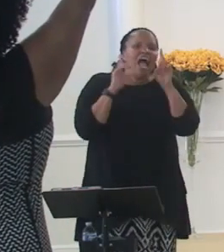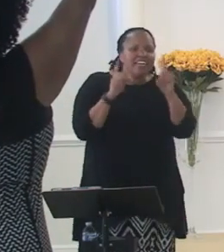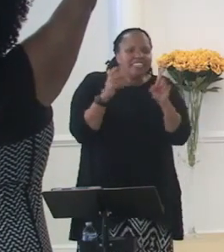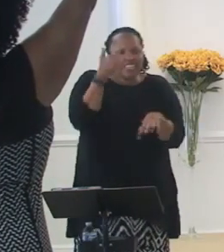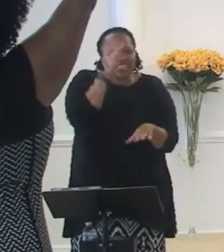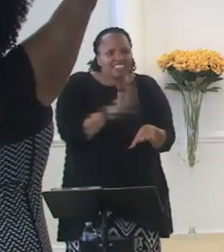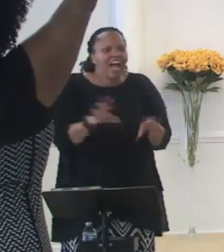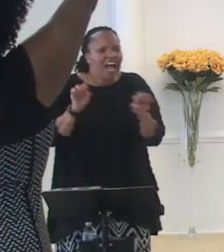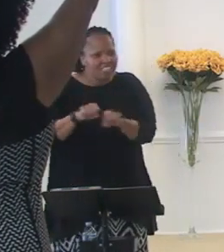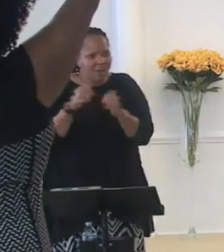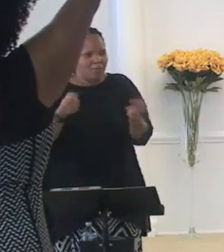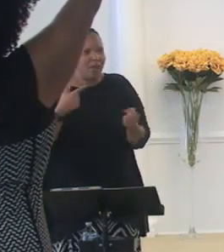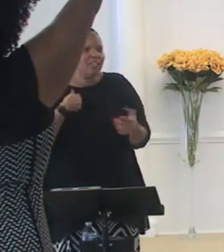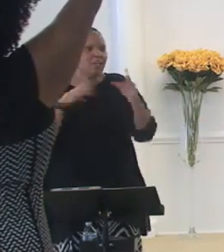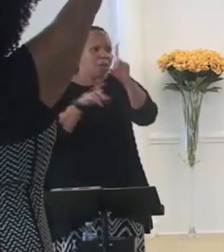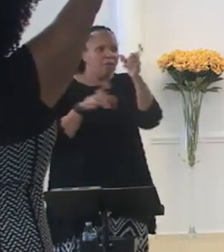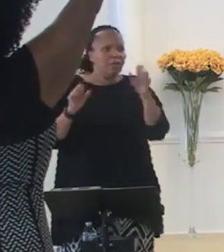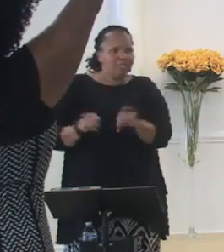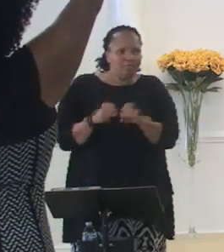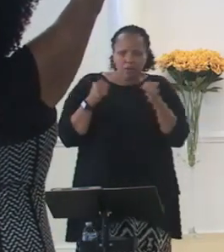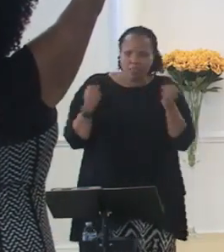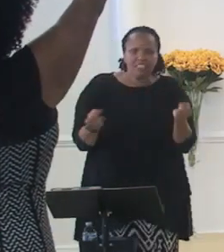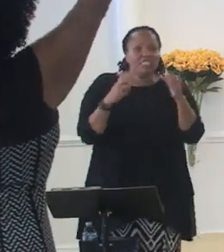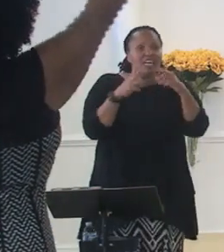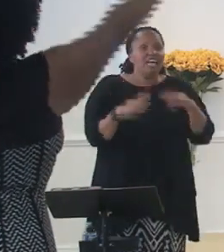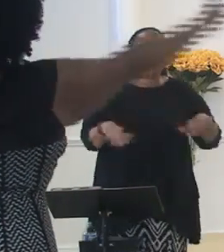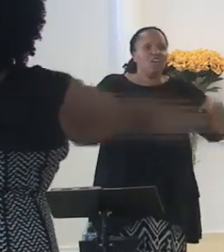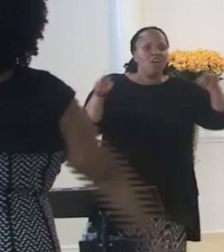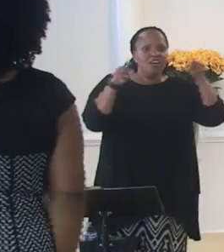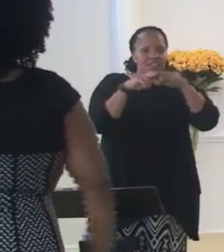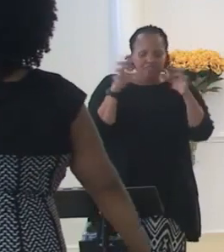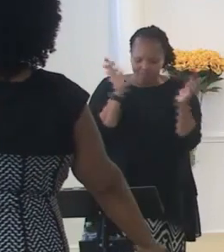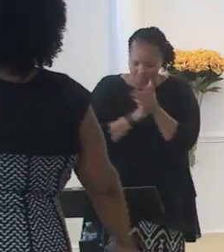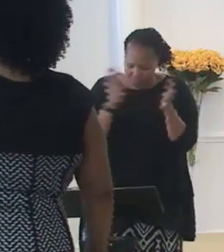me because brokenness is a virtue.